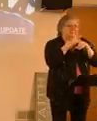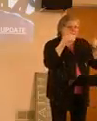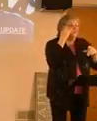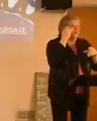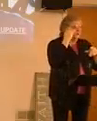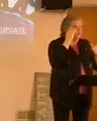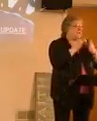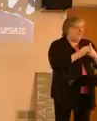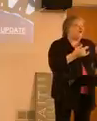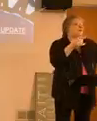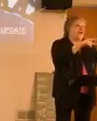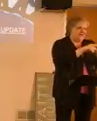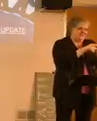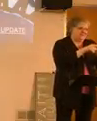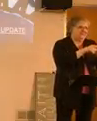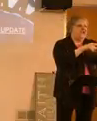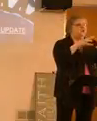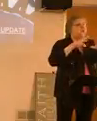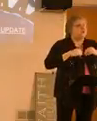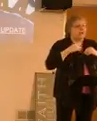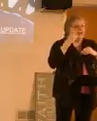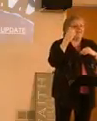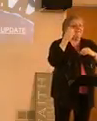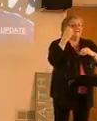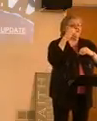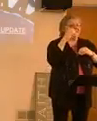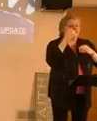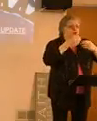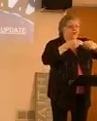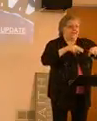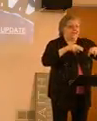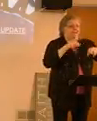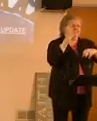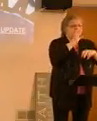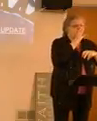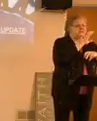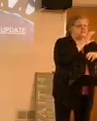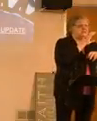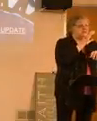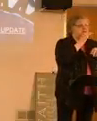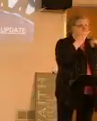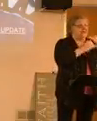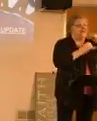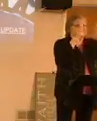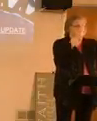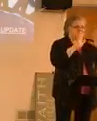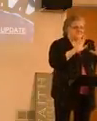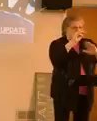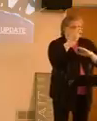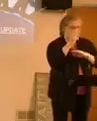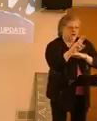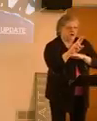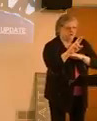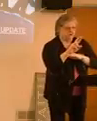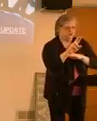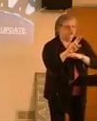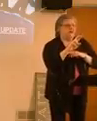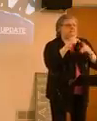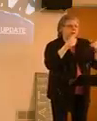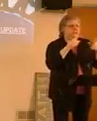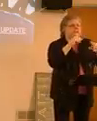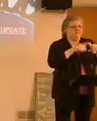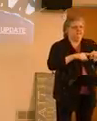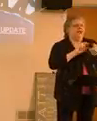that we are having an Easter egg hunt on Palm Sunday, or if the weather's not nice 2 weeks later, because it is totally outside this year based on, you